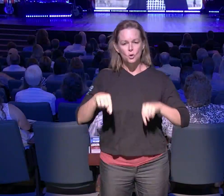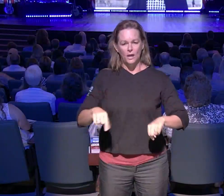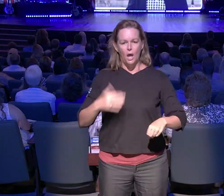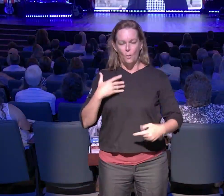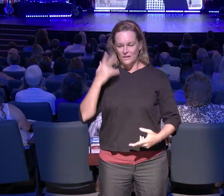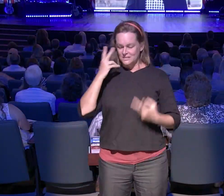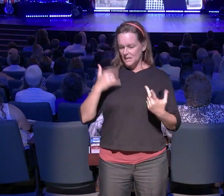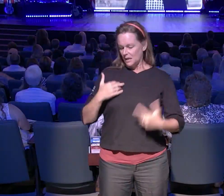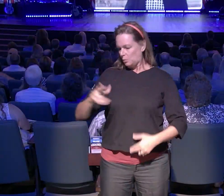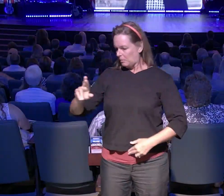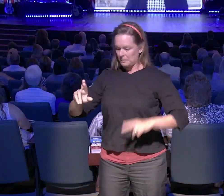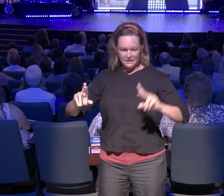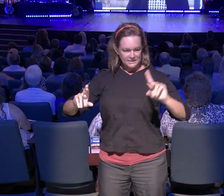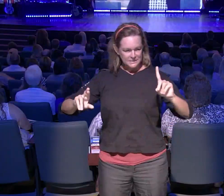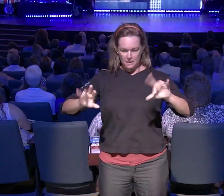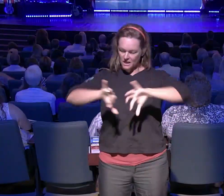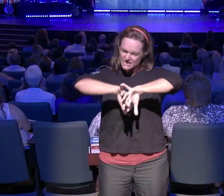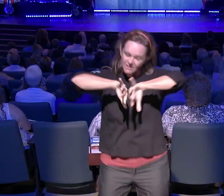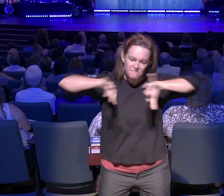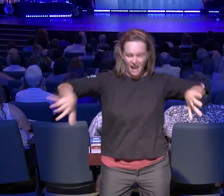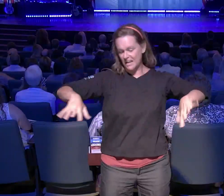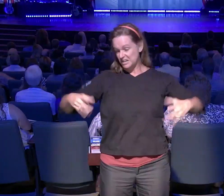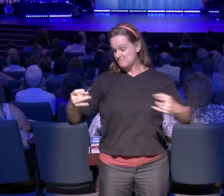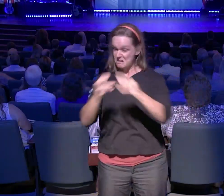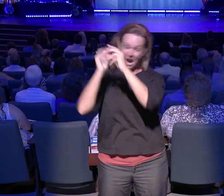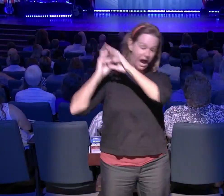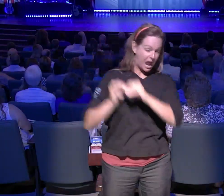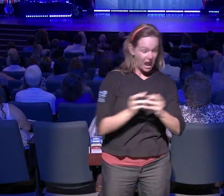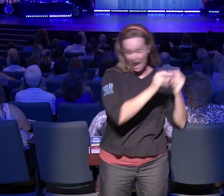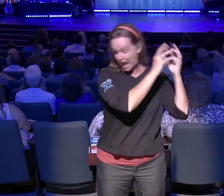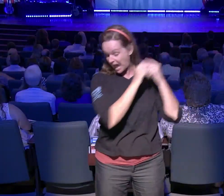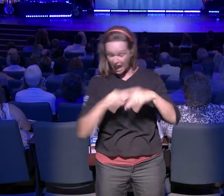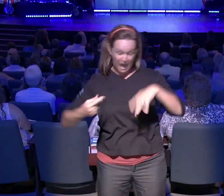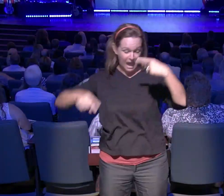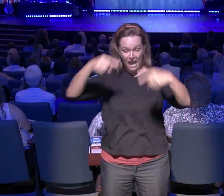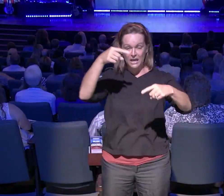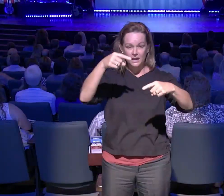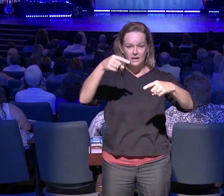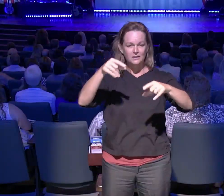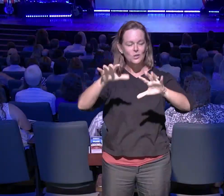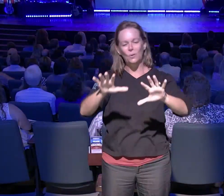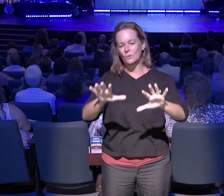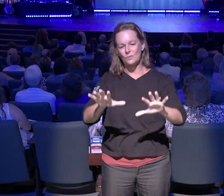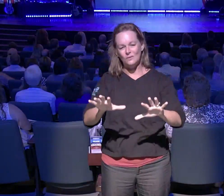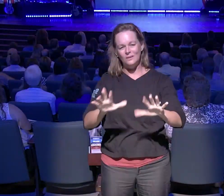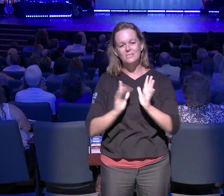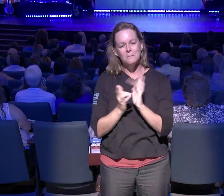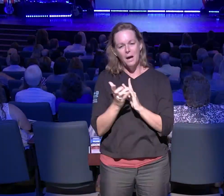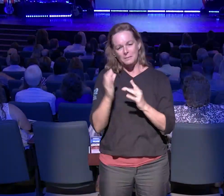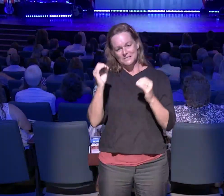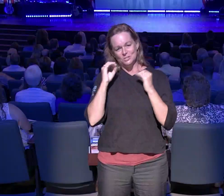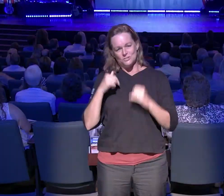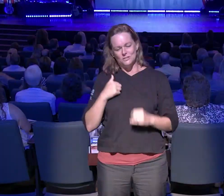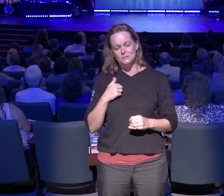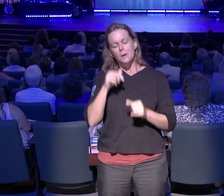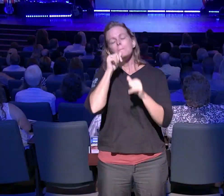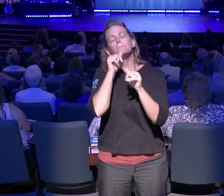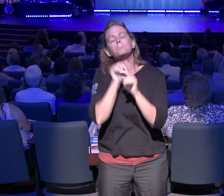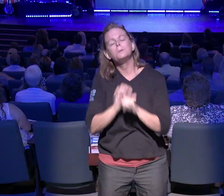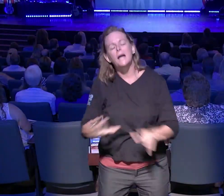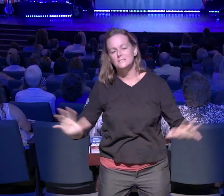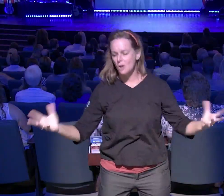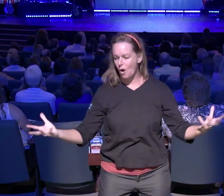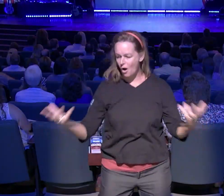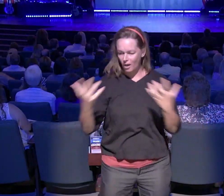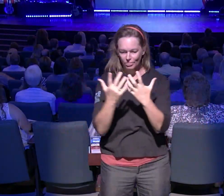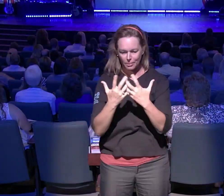divided. It's found in Matthew chapter 5, verse 9, where Jesus very simply says, "Blessed are the peacemakers, for they will be called